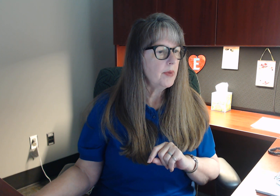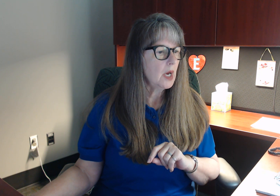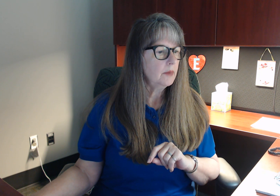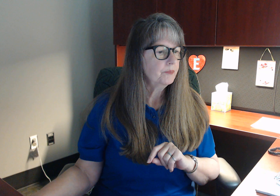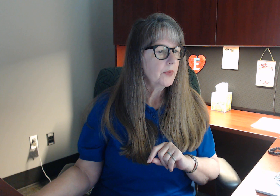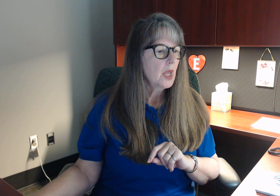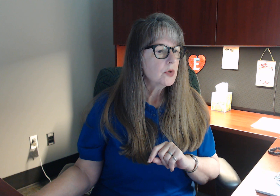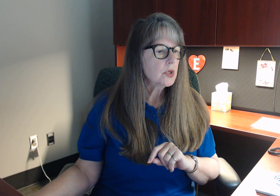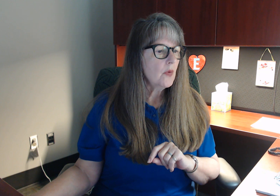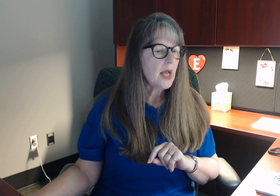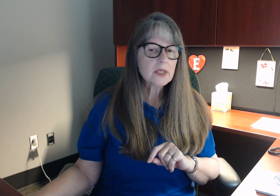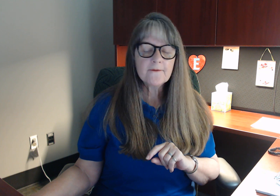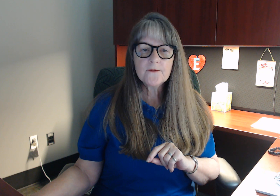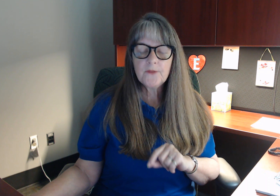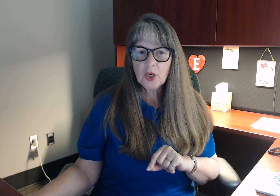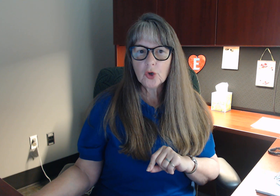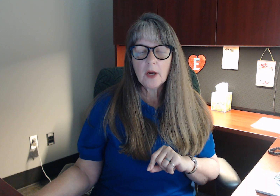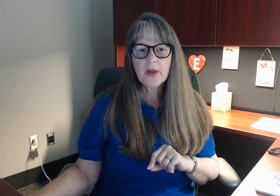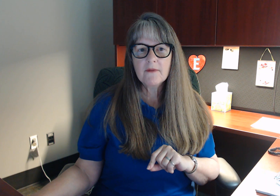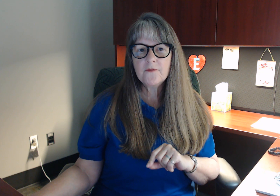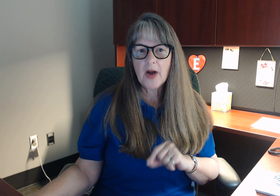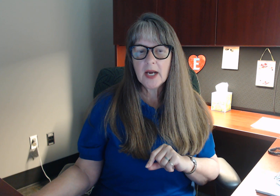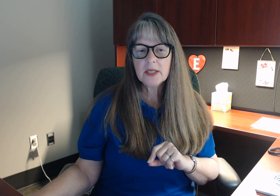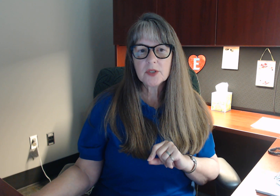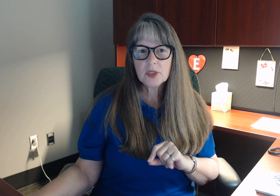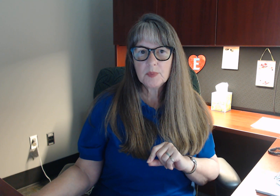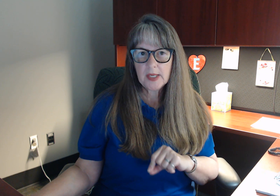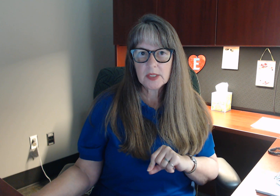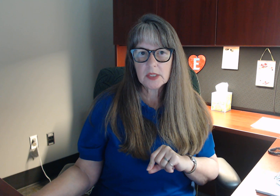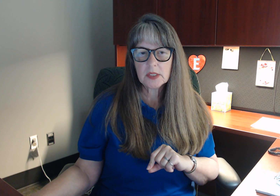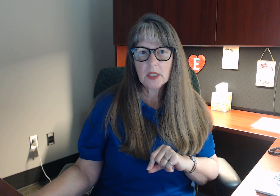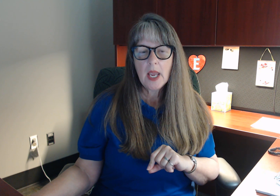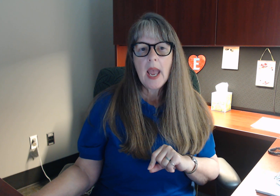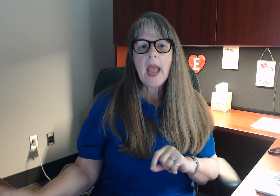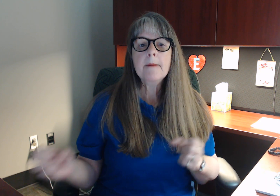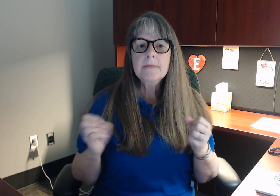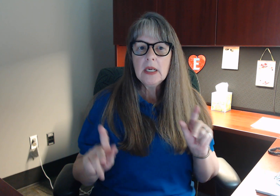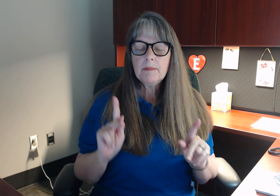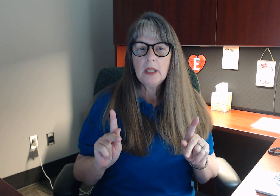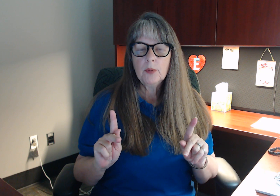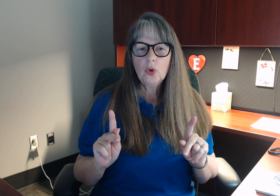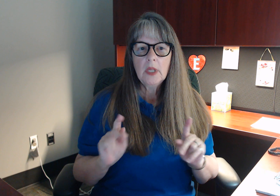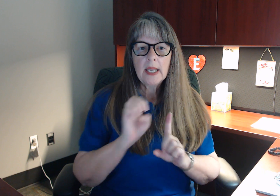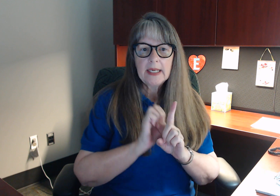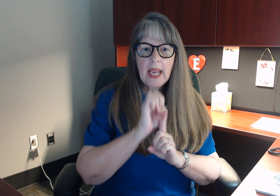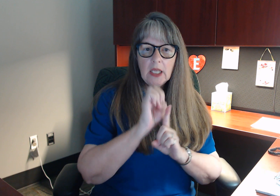claustrophobia. So that's a fear of confined spaces. And many people, like an